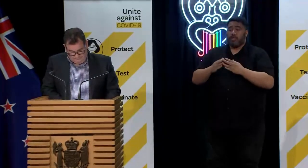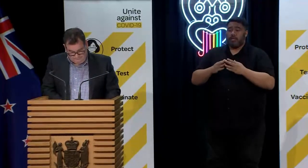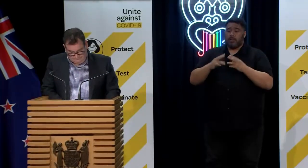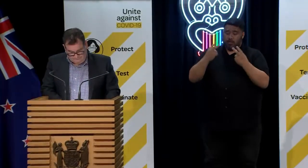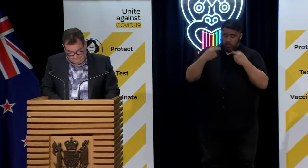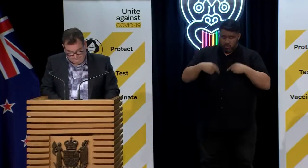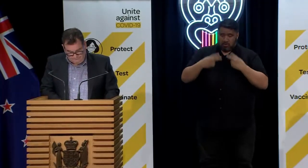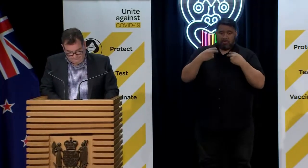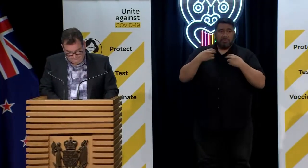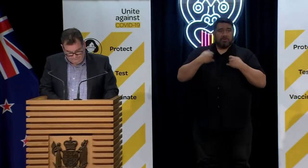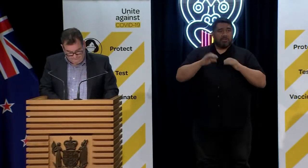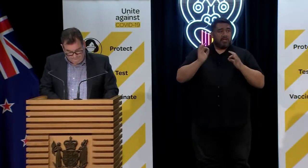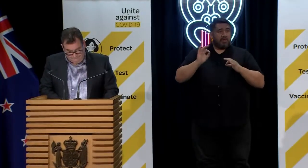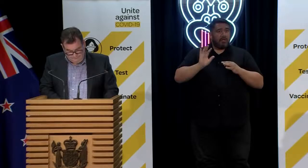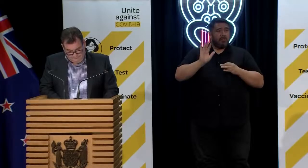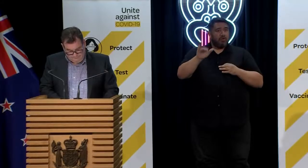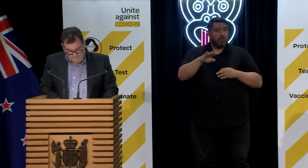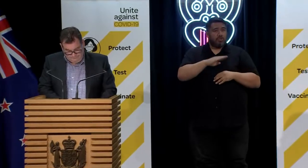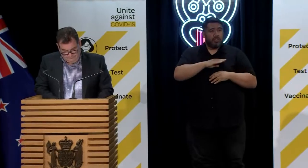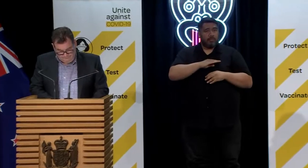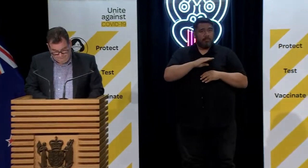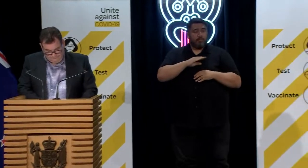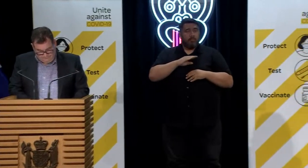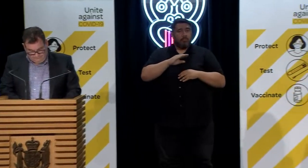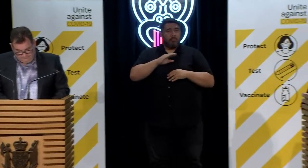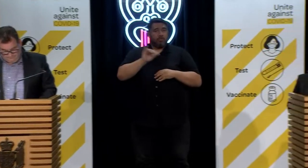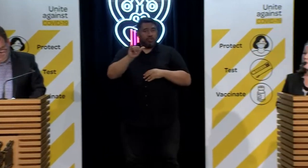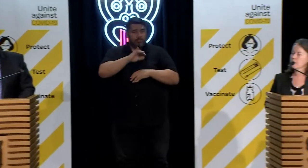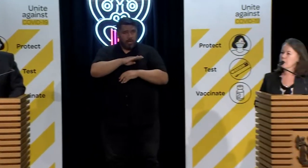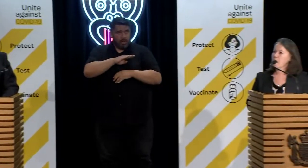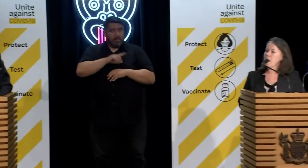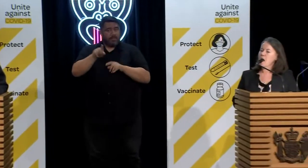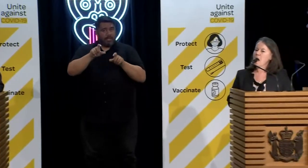they go to the jet park, they have to stay there for just 10 days. Is that right?